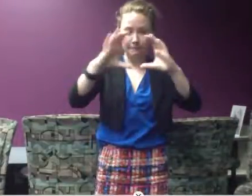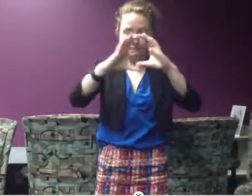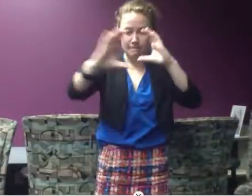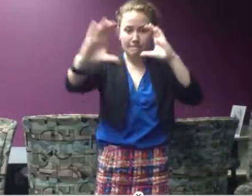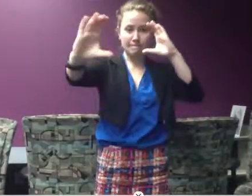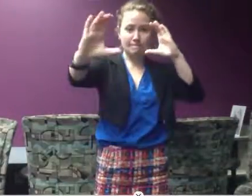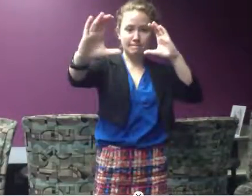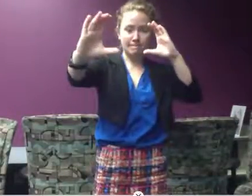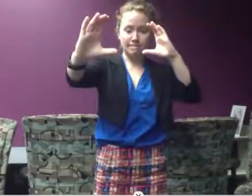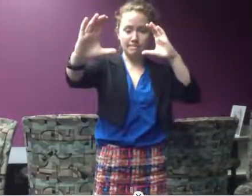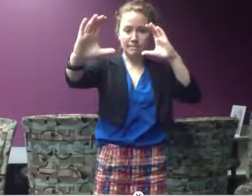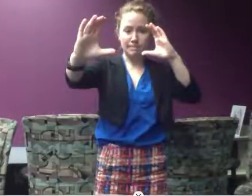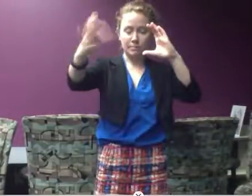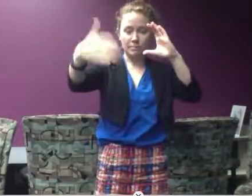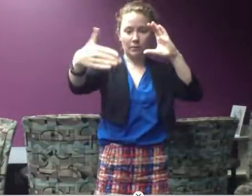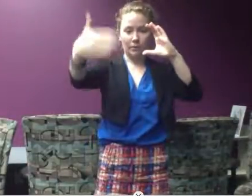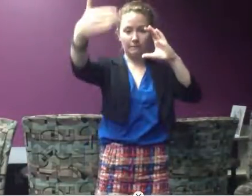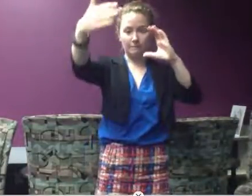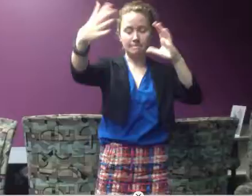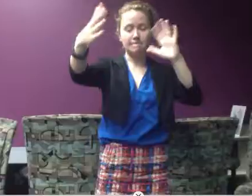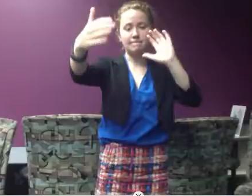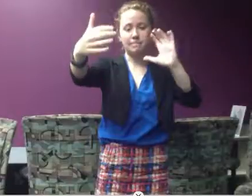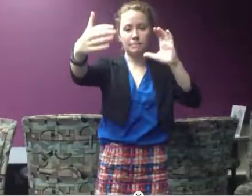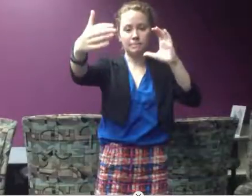So we're going to use to fill up